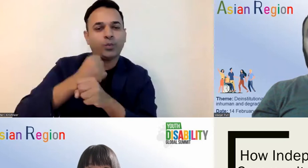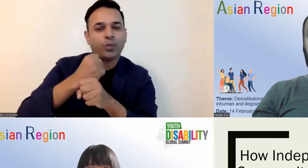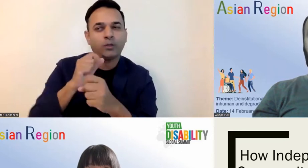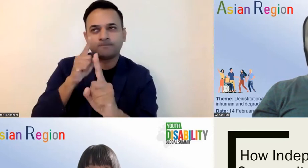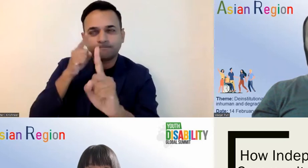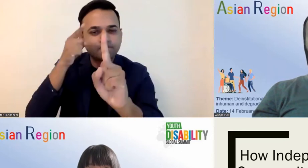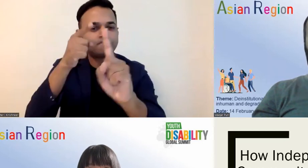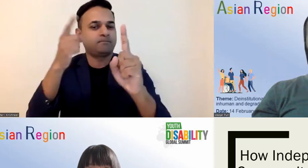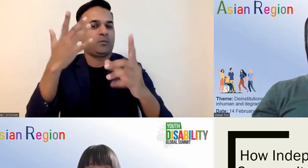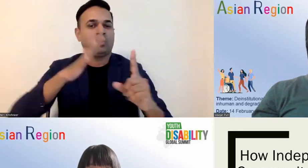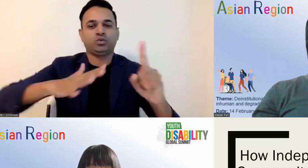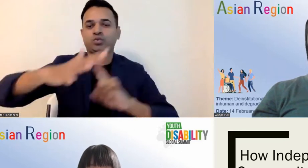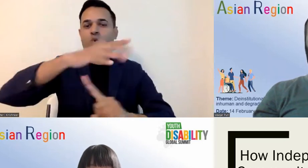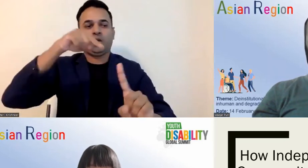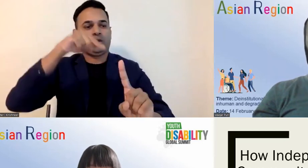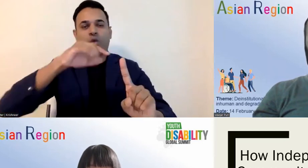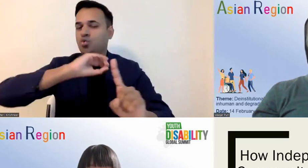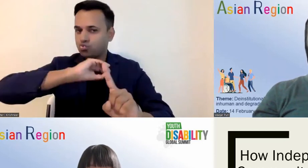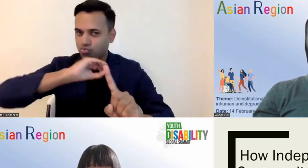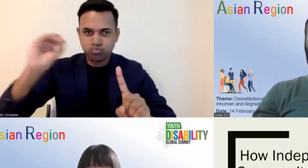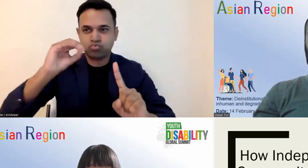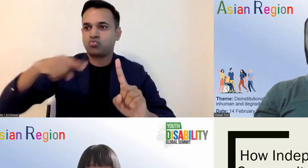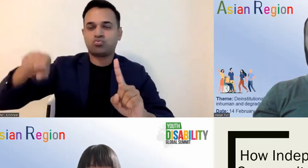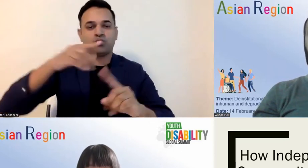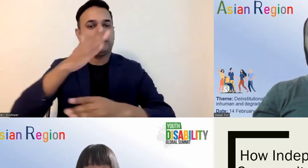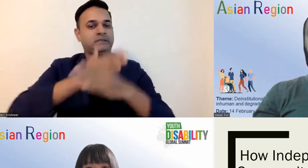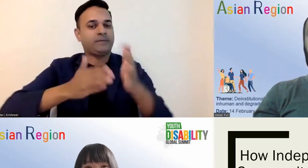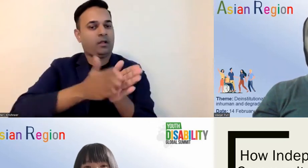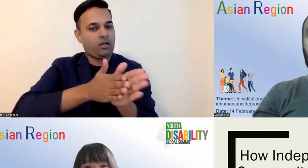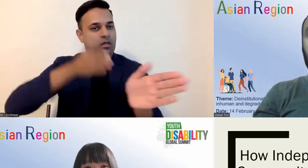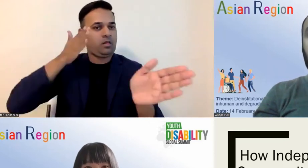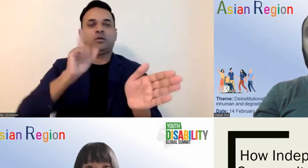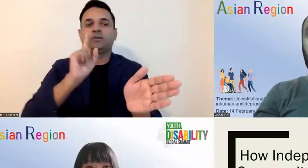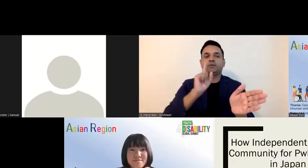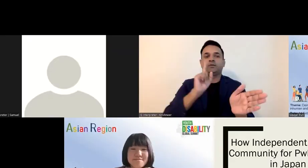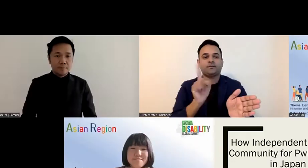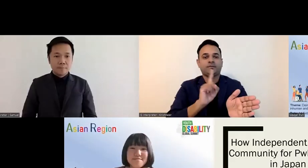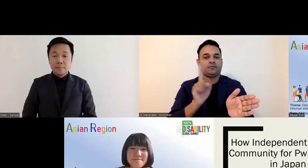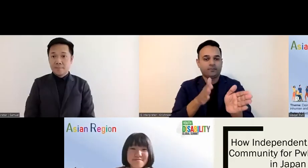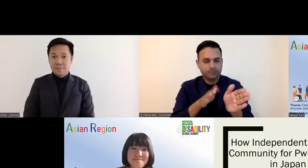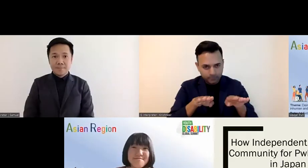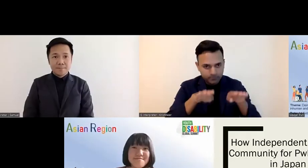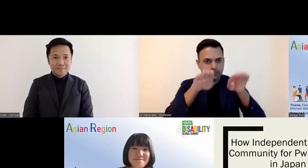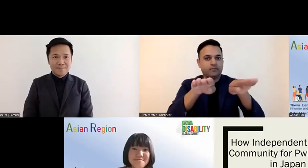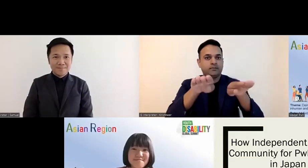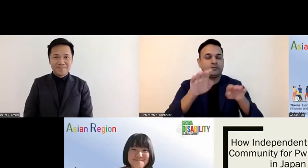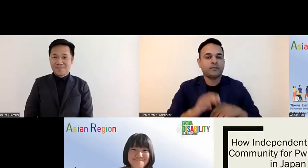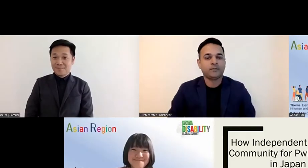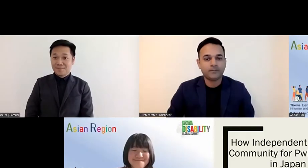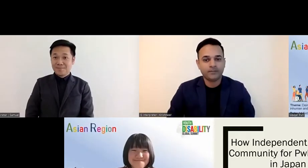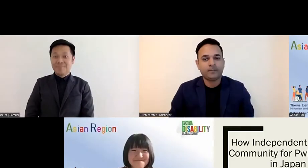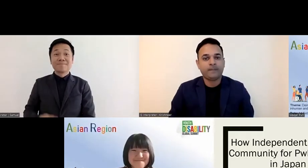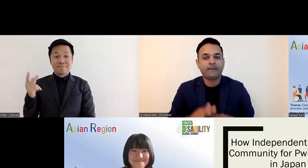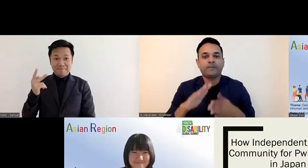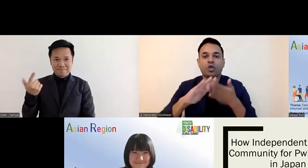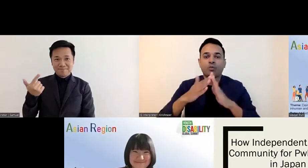request Ms. Yuni to take the floor and share some best practices on deinstitutionalization and independent living. Over to you, Ms. Yuni.